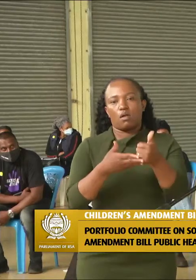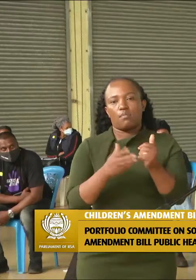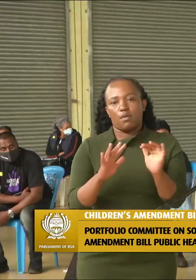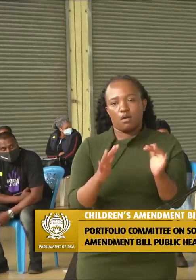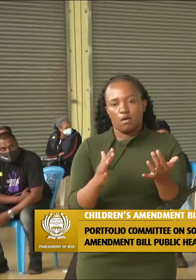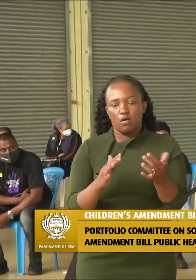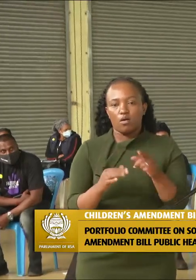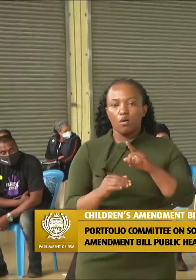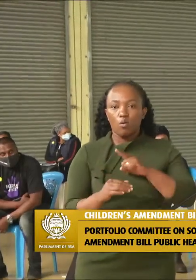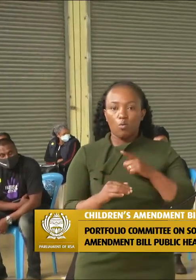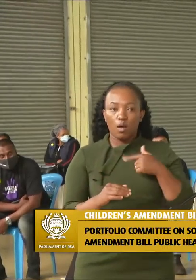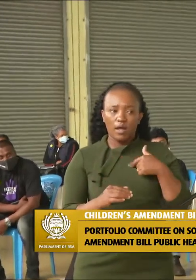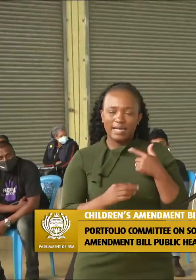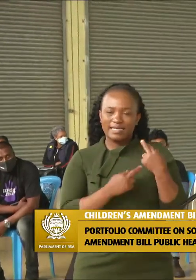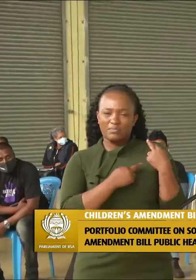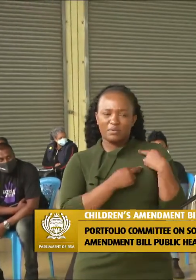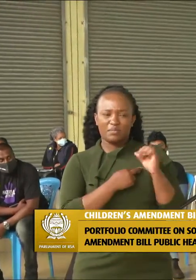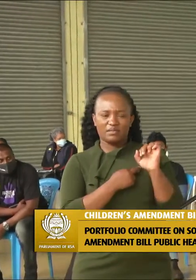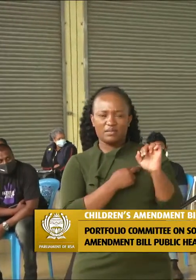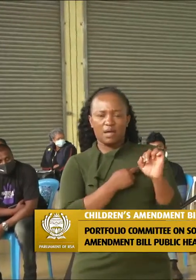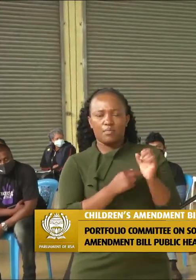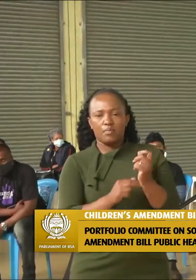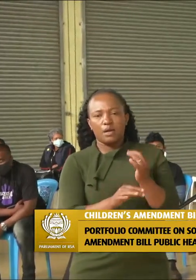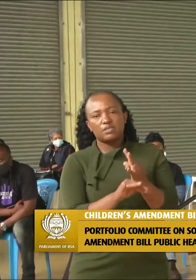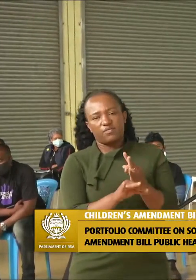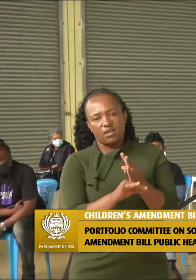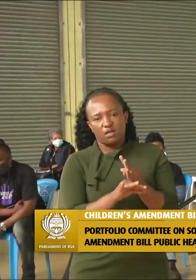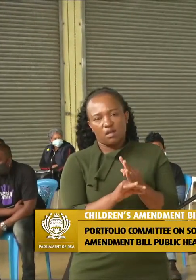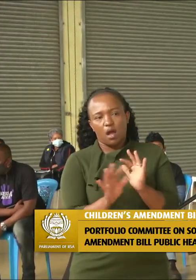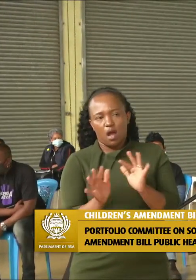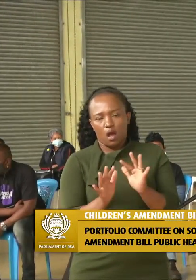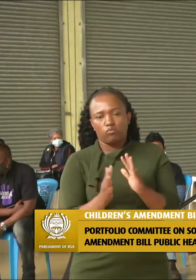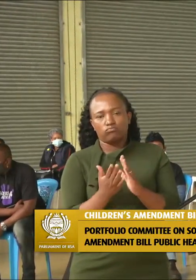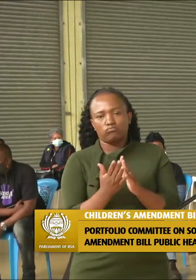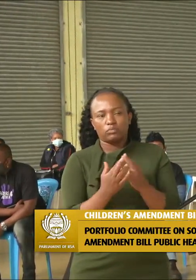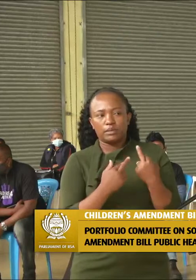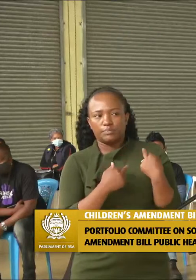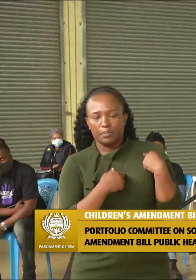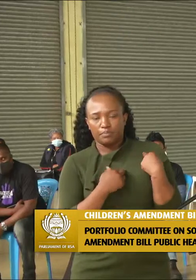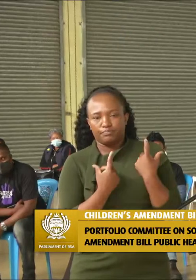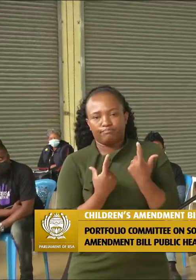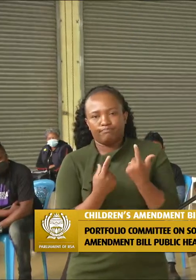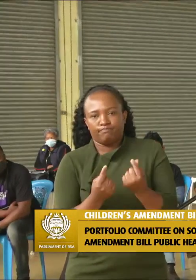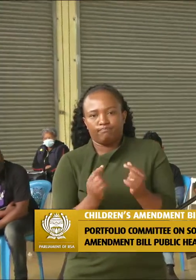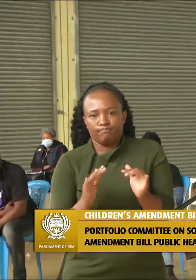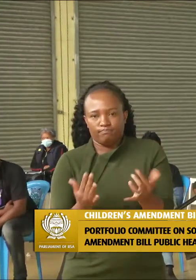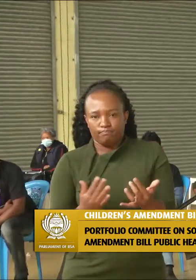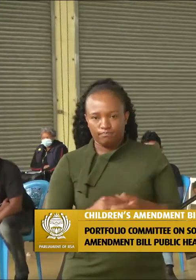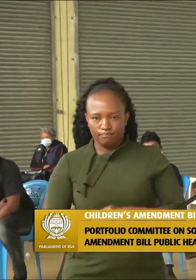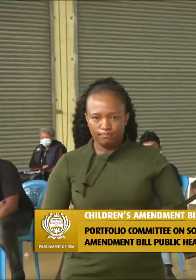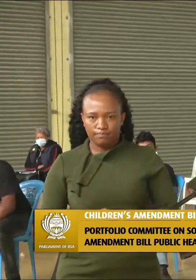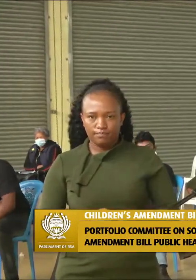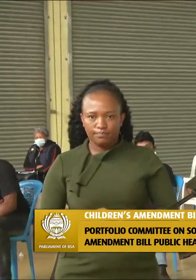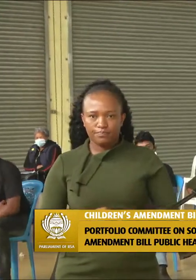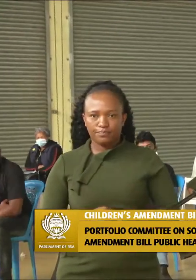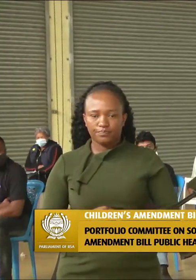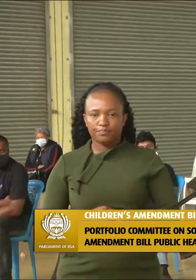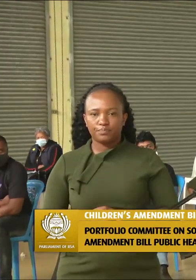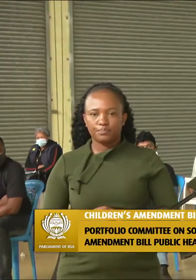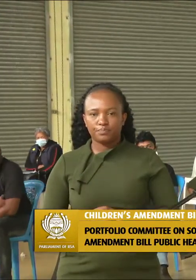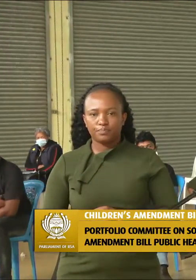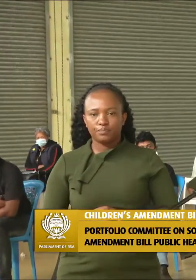their parental responsibilities and rights. Umnumzana uGavenda ubuze imibuzo eminingi ngalokho, kodwa